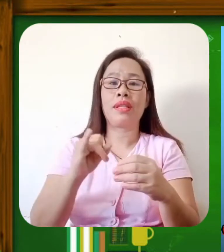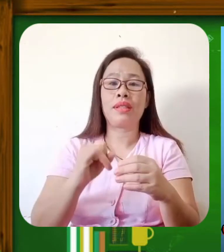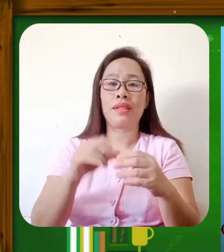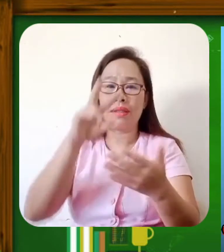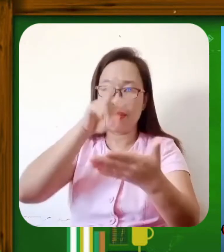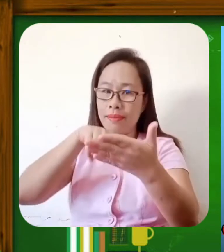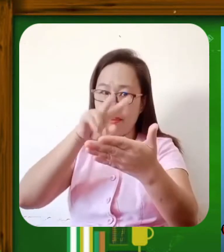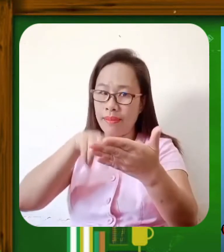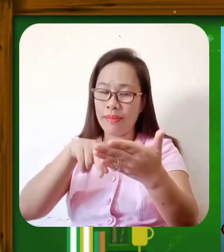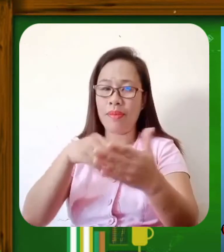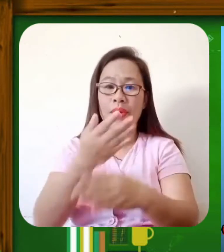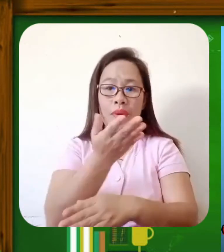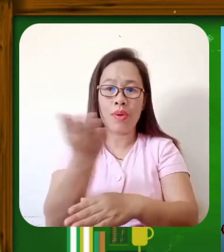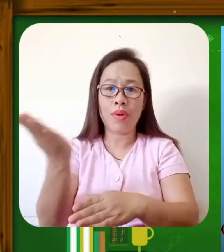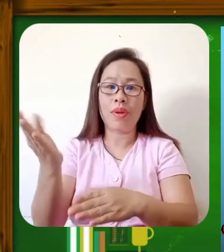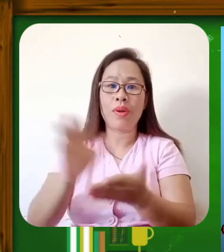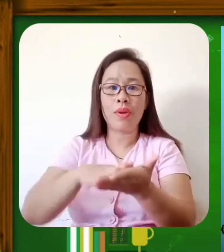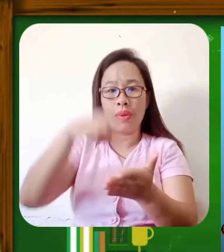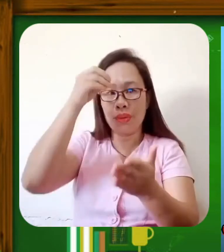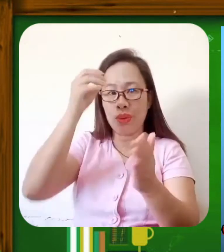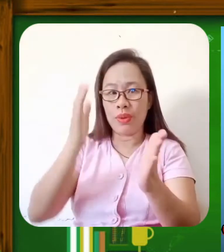your audience.